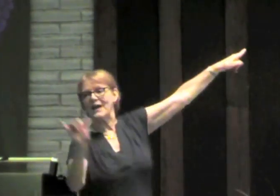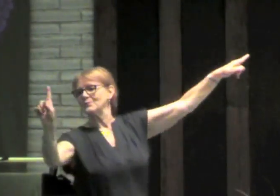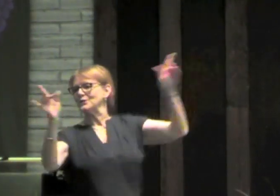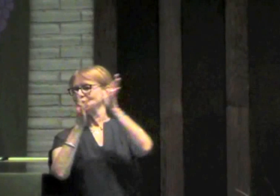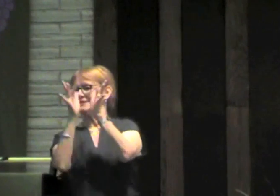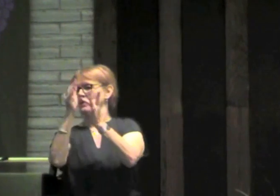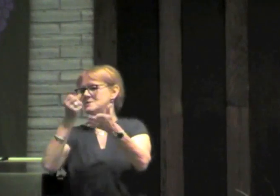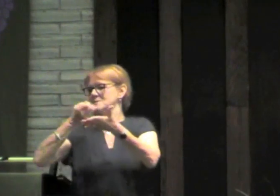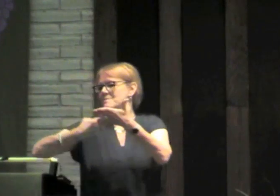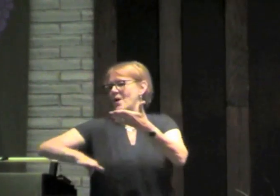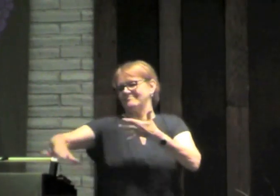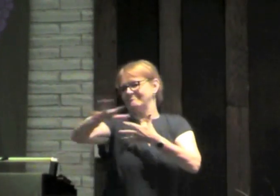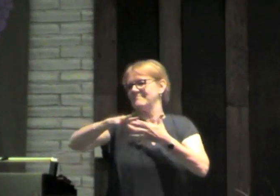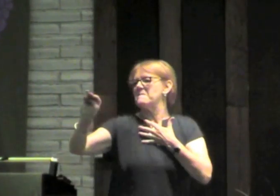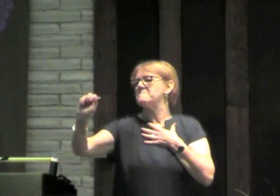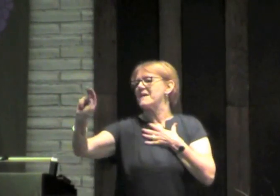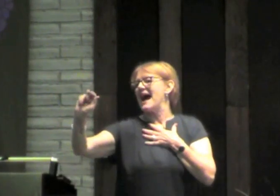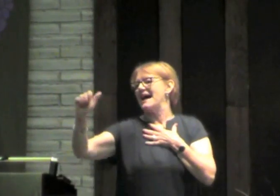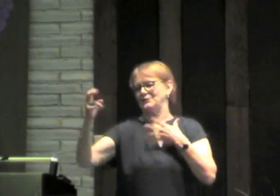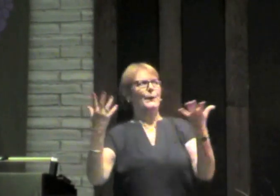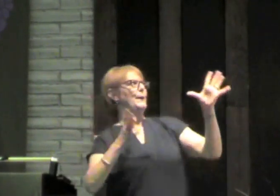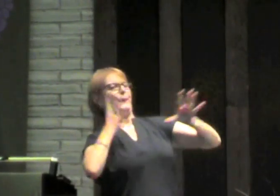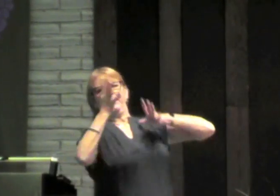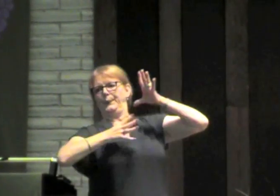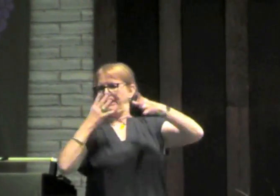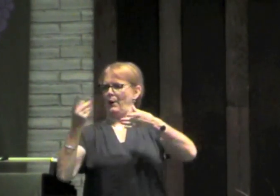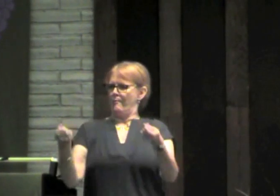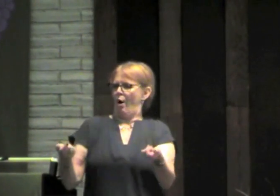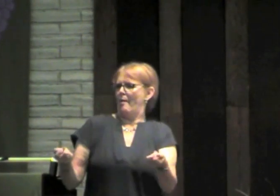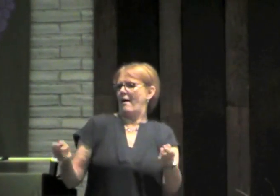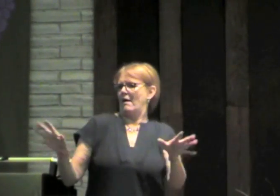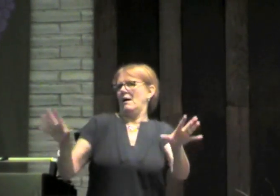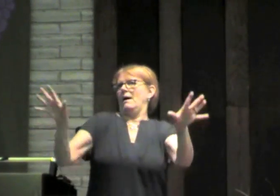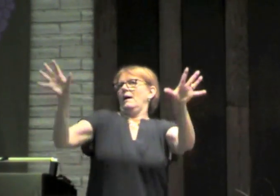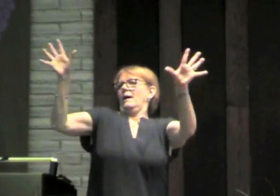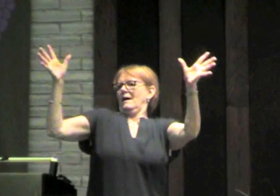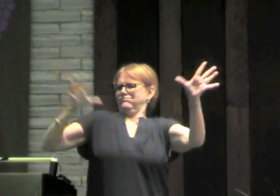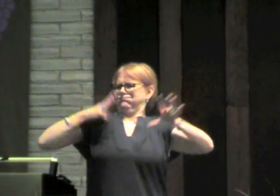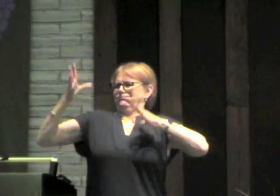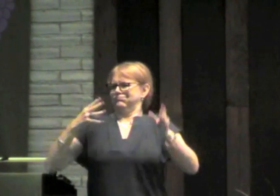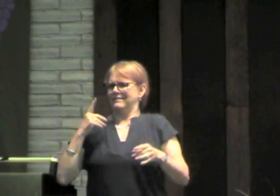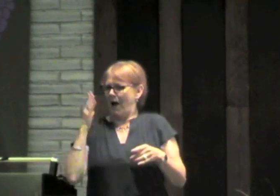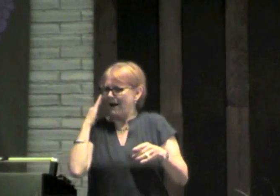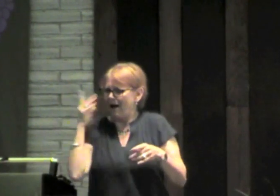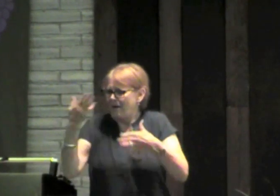lost them. And here's where Jesus was born. This is the manger. I mean, they've certainly fancied it up